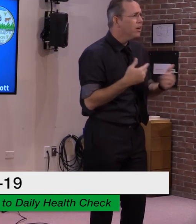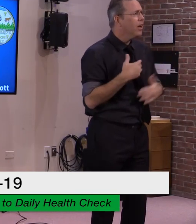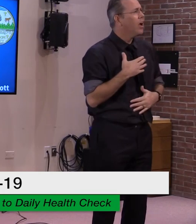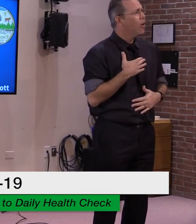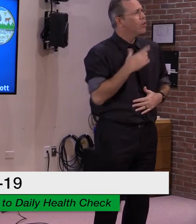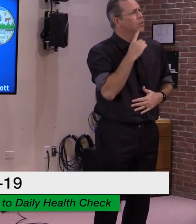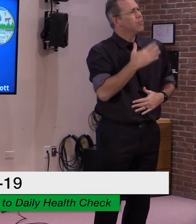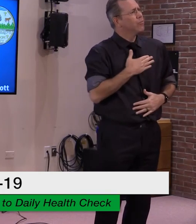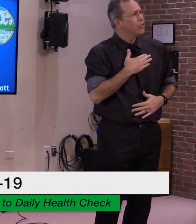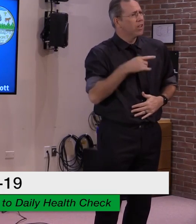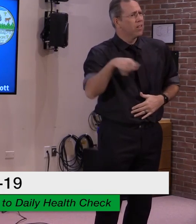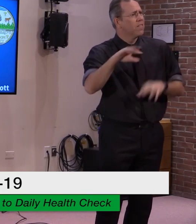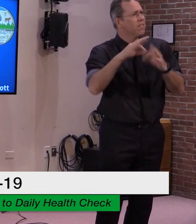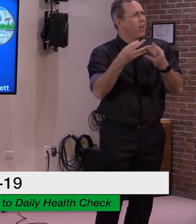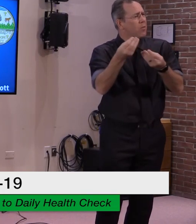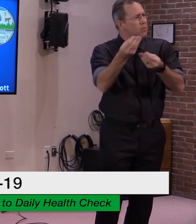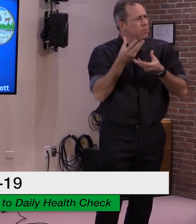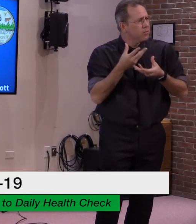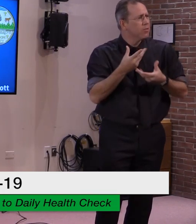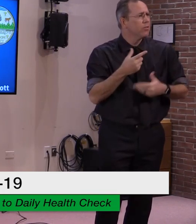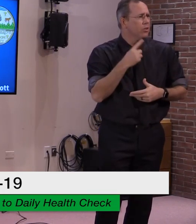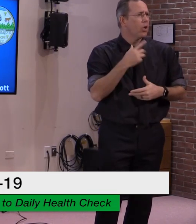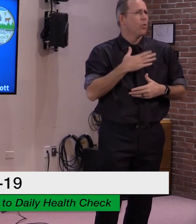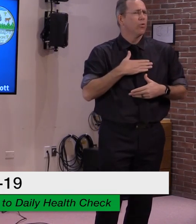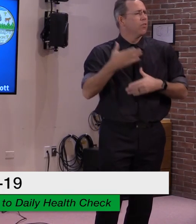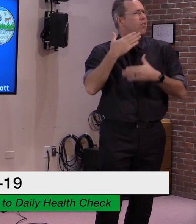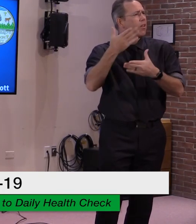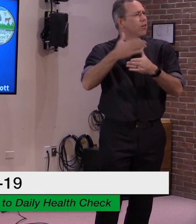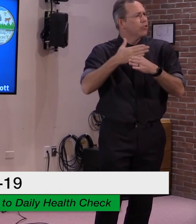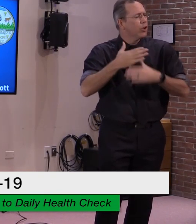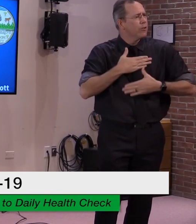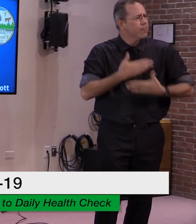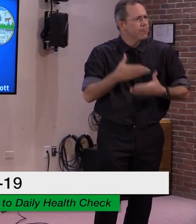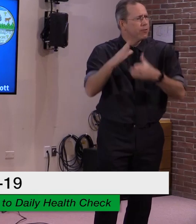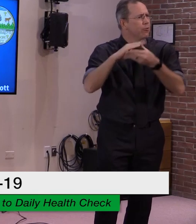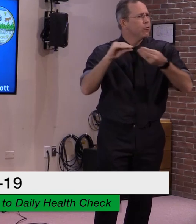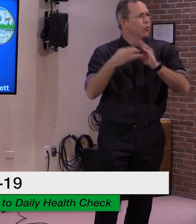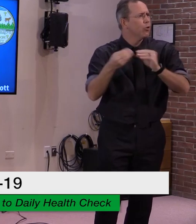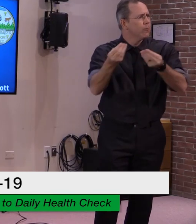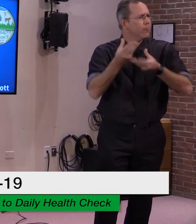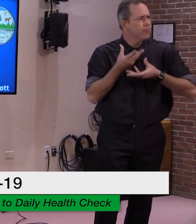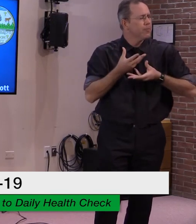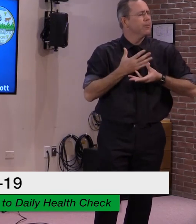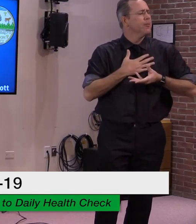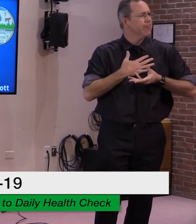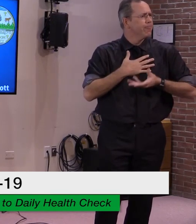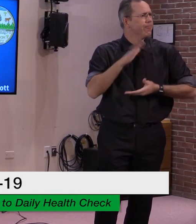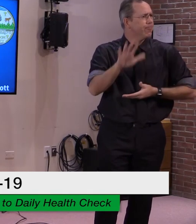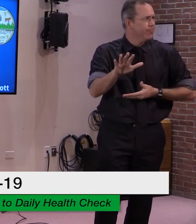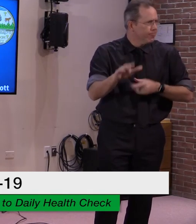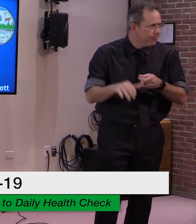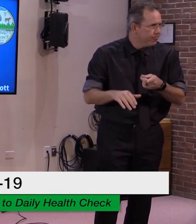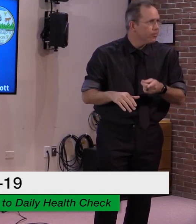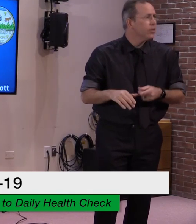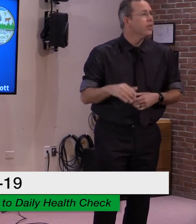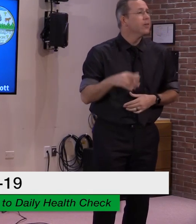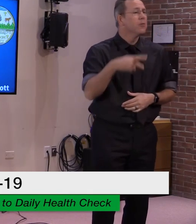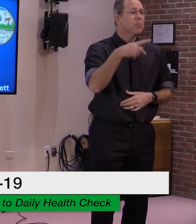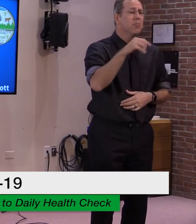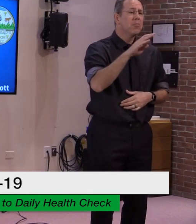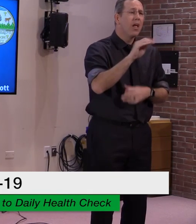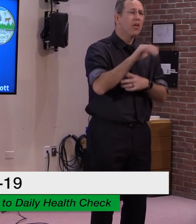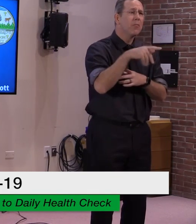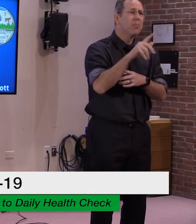story and for putting a name mary pat brown as a very real consequence of this